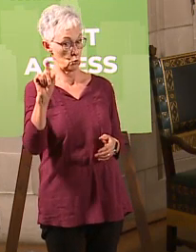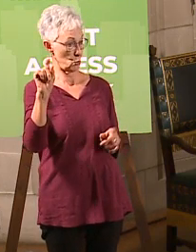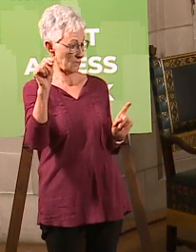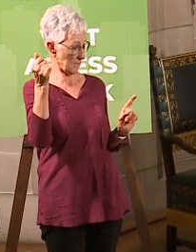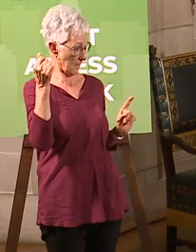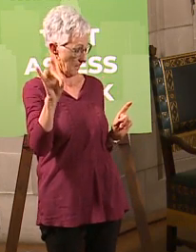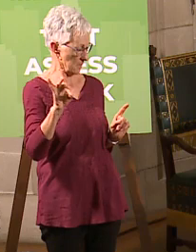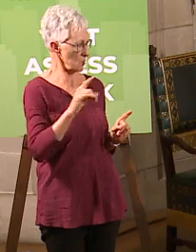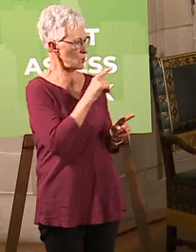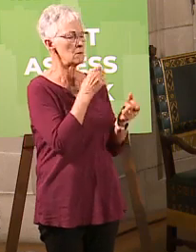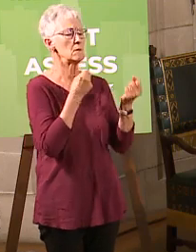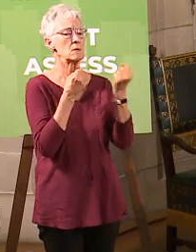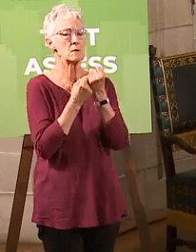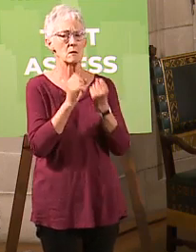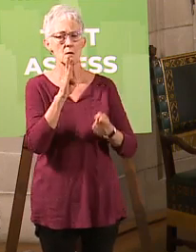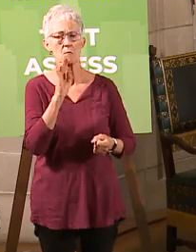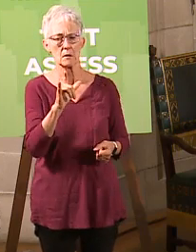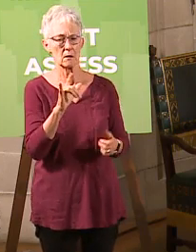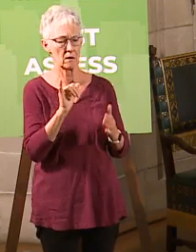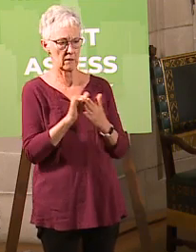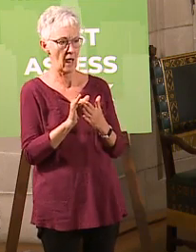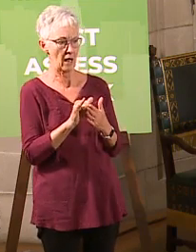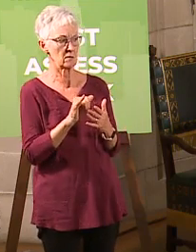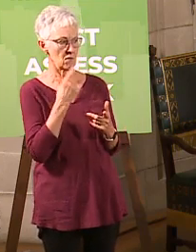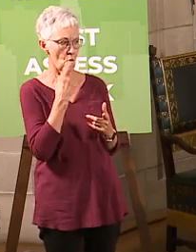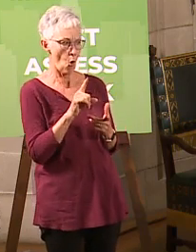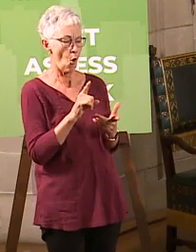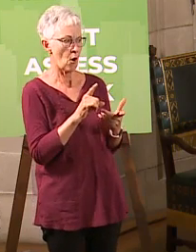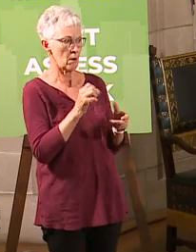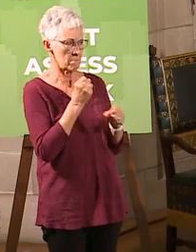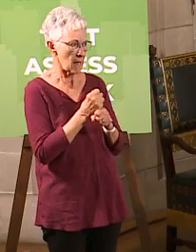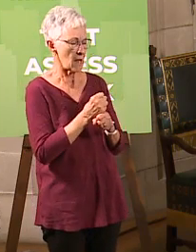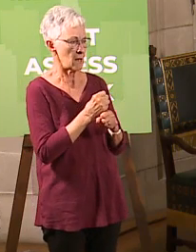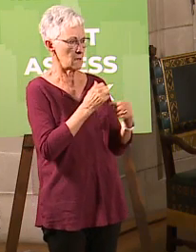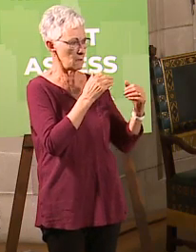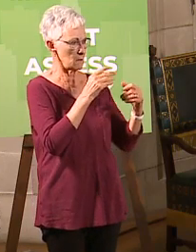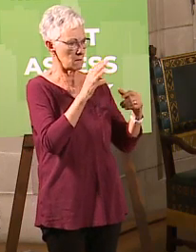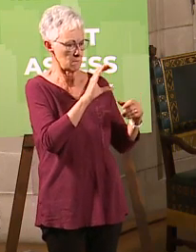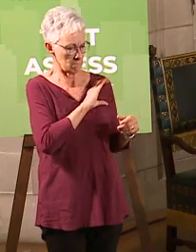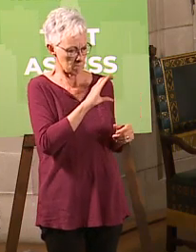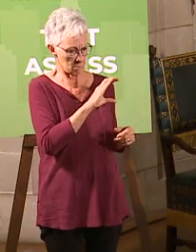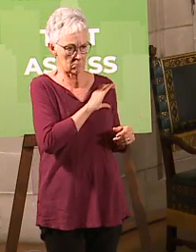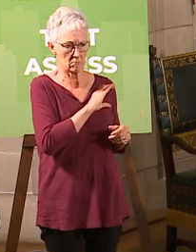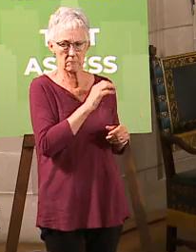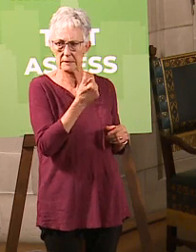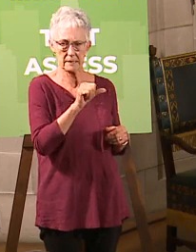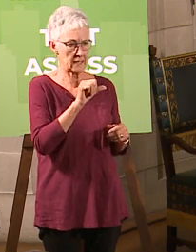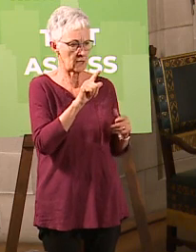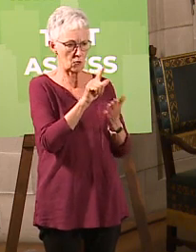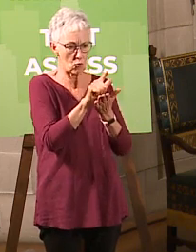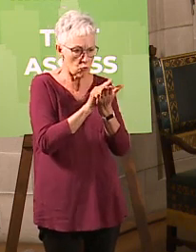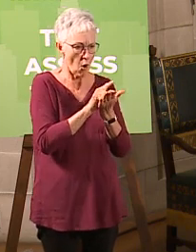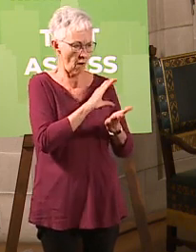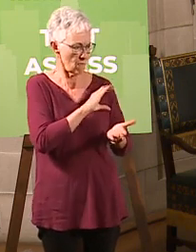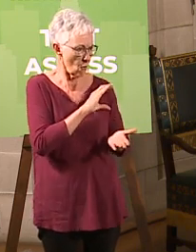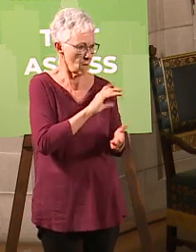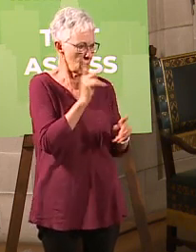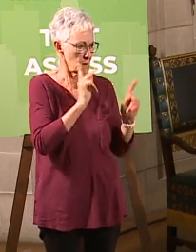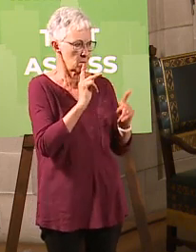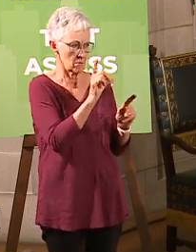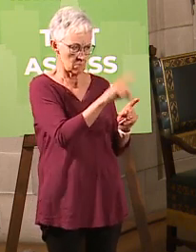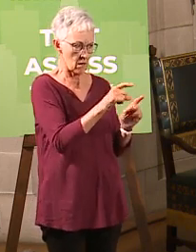going to continue to monitor the budget. We're going to continue to monitor our revenues. We will manage it just like every Nebraska family has to manage it. If we have to tighten our belt, we'll tighten our belt